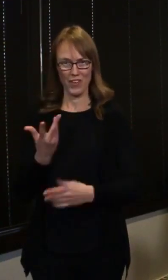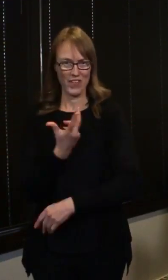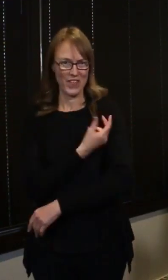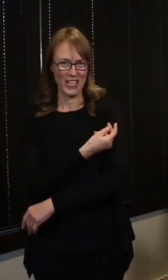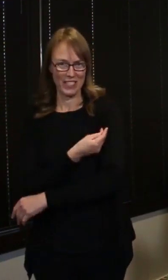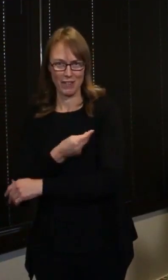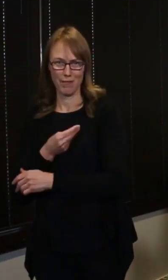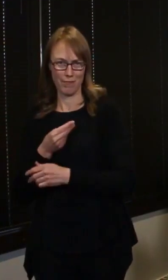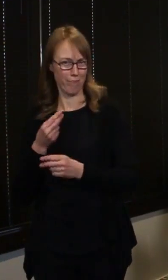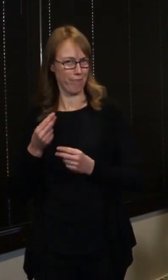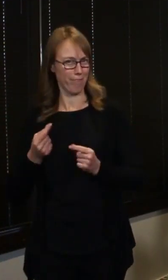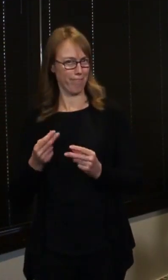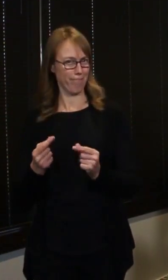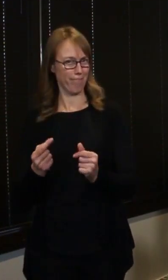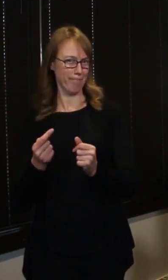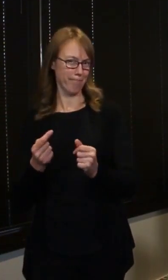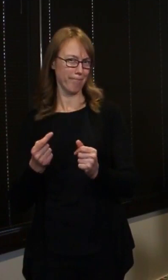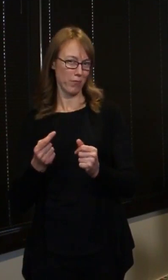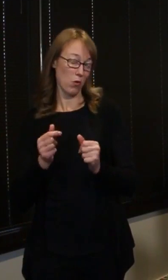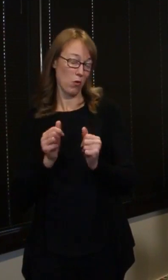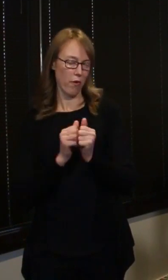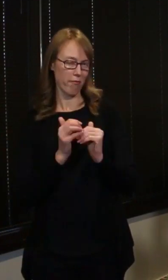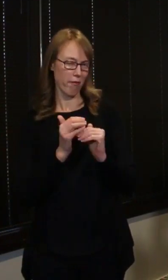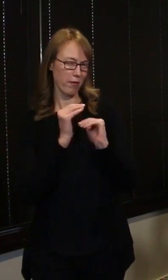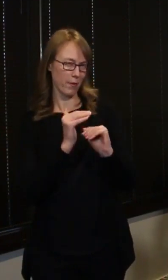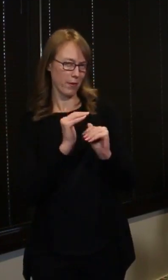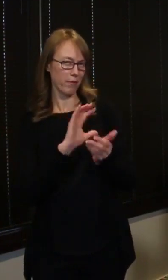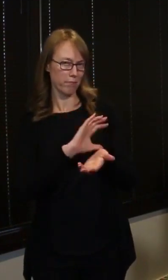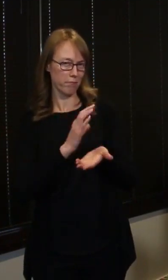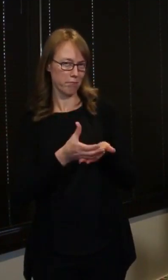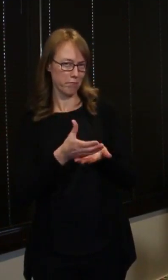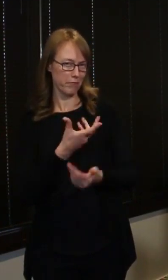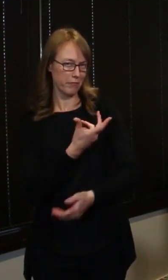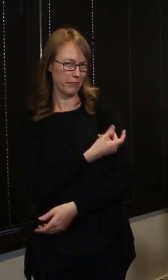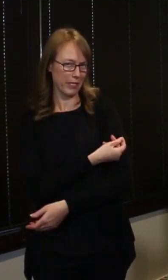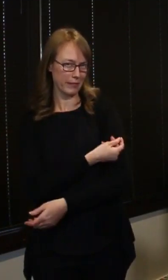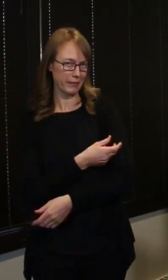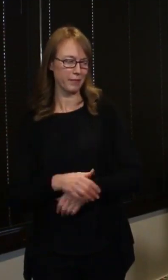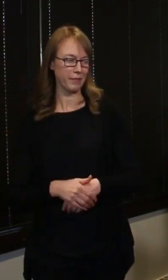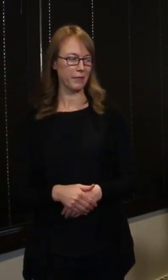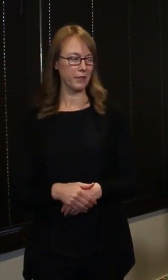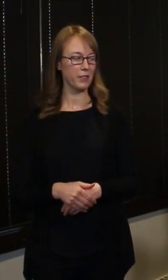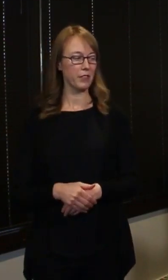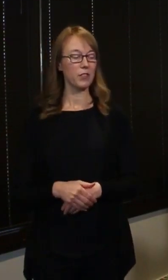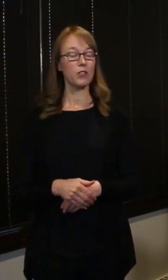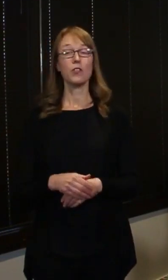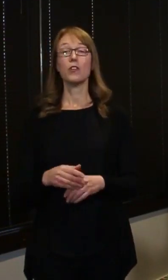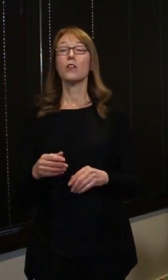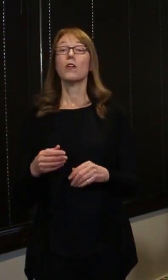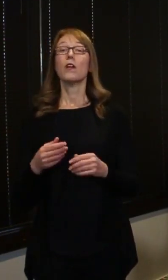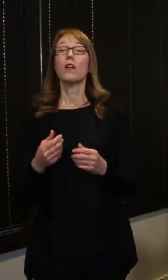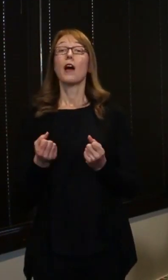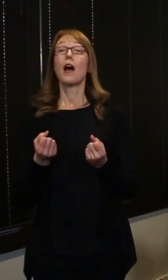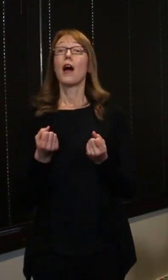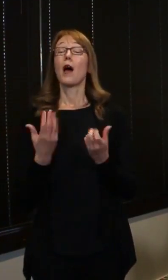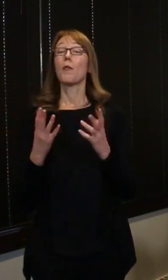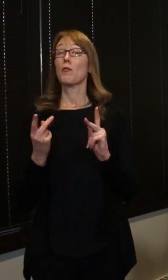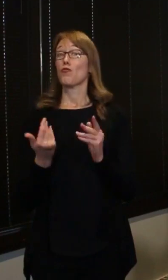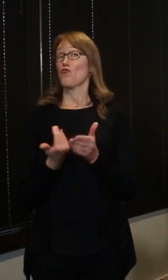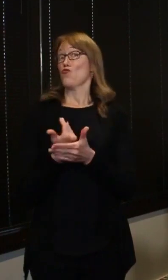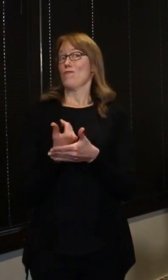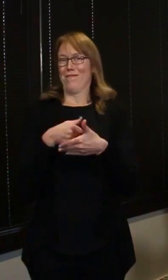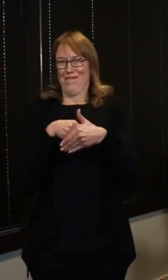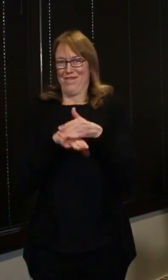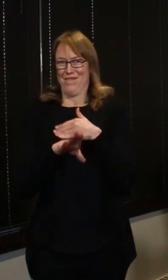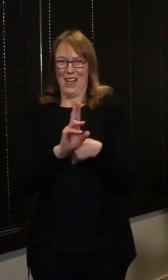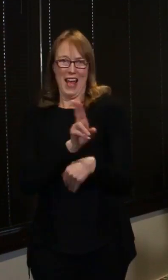for hospitalizations. And as always, we start with our new hospital admissions. So our daily admission number now is